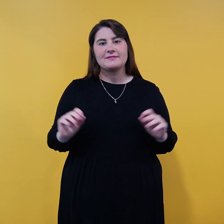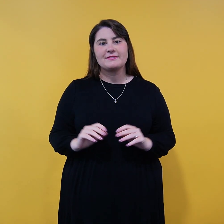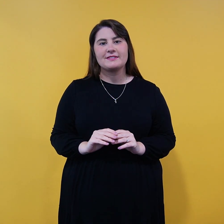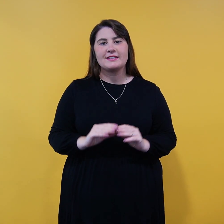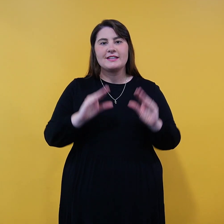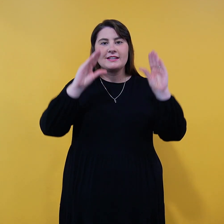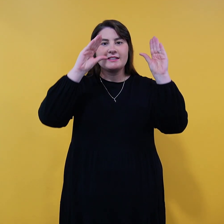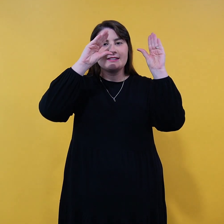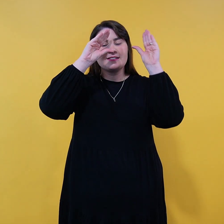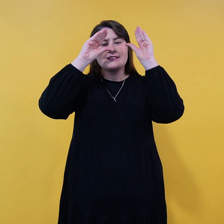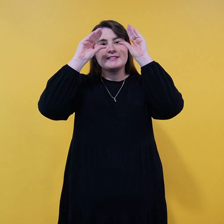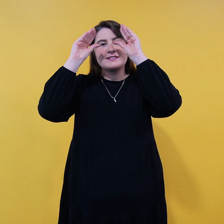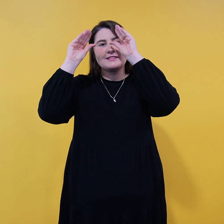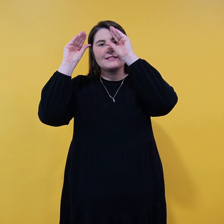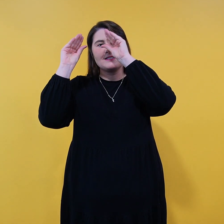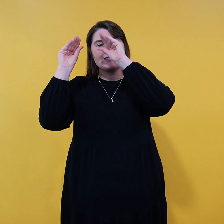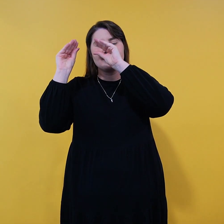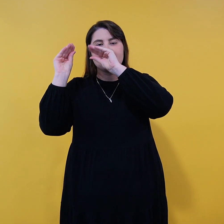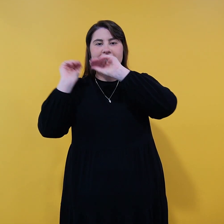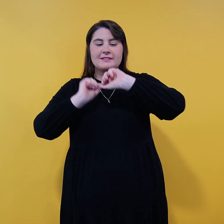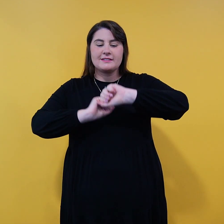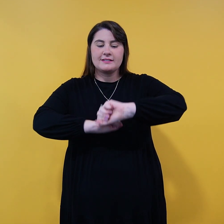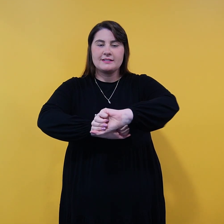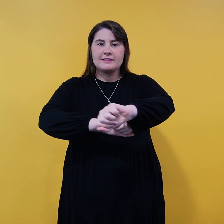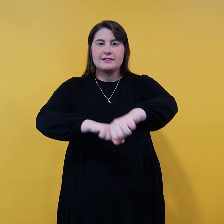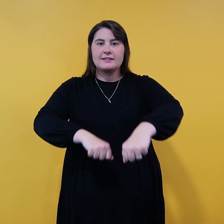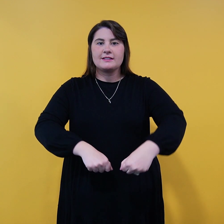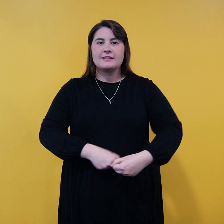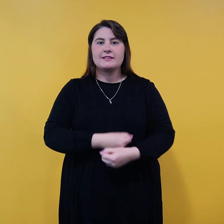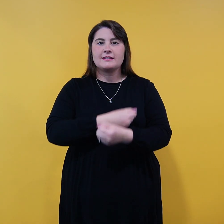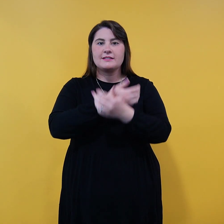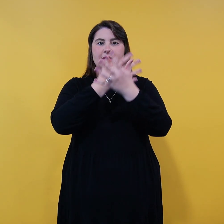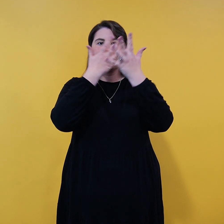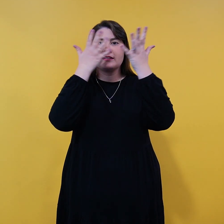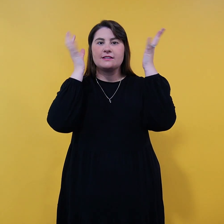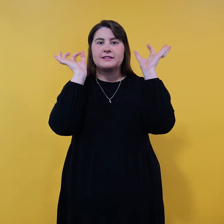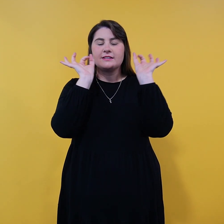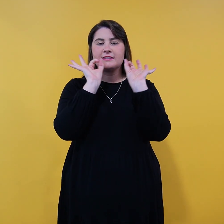peace. Sleep in heavenly